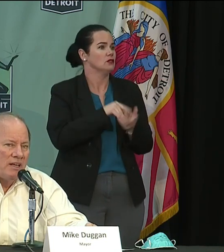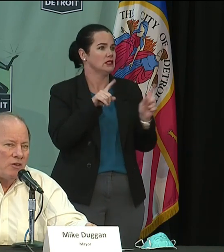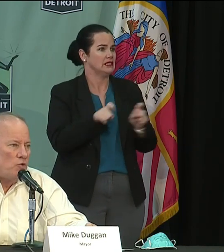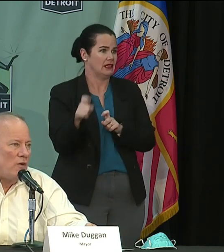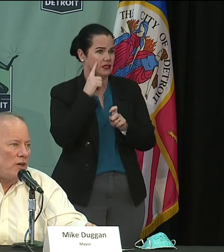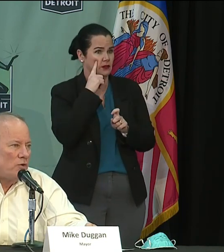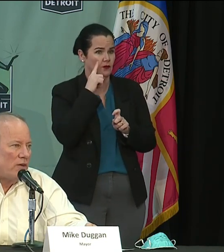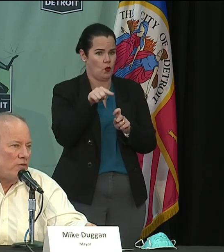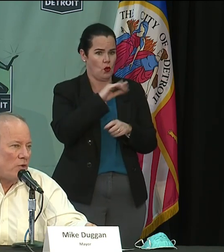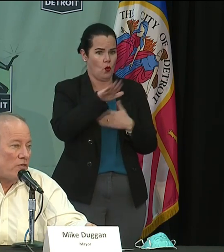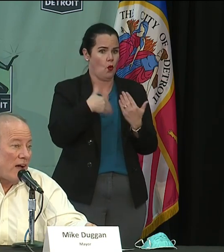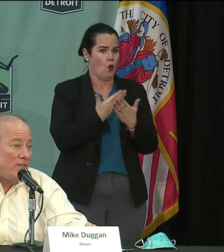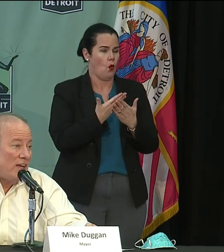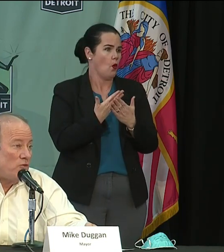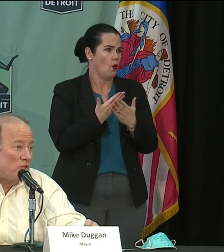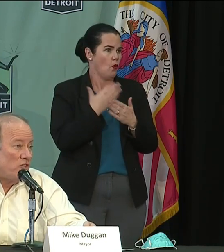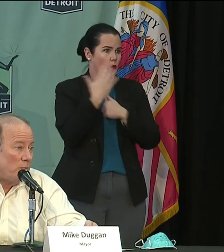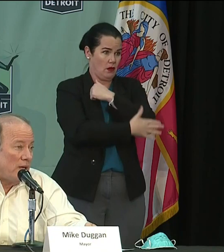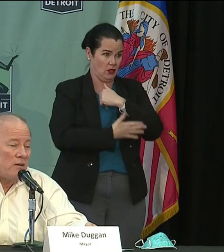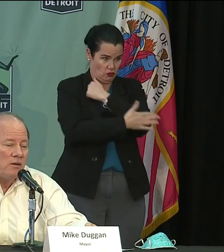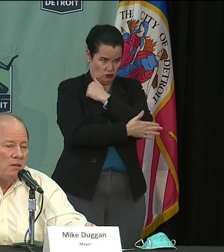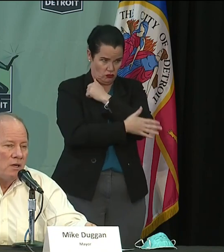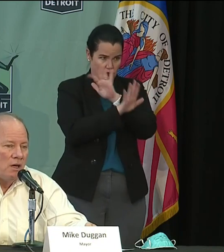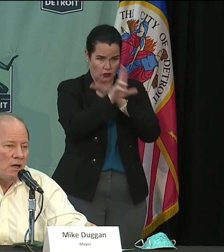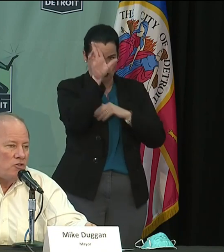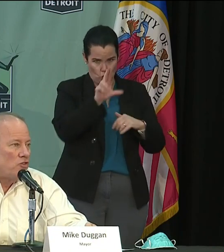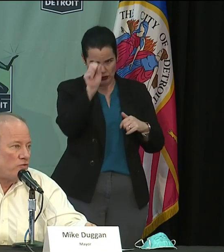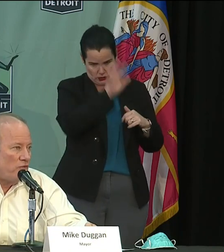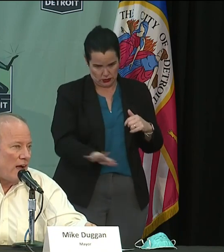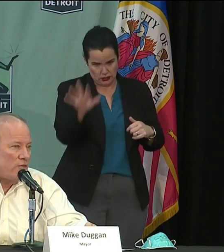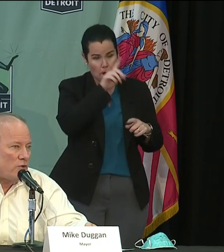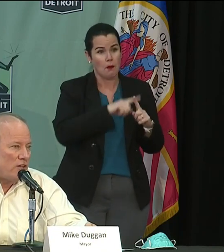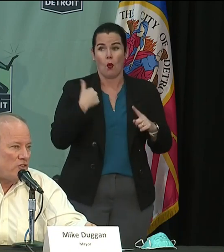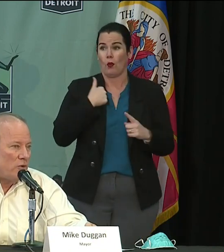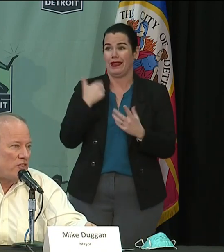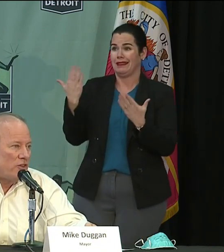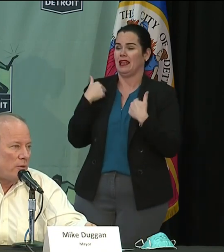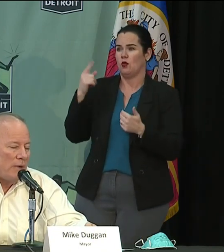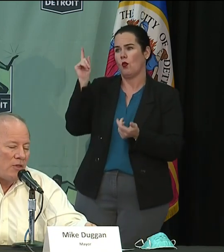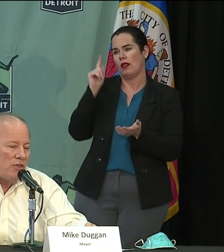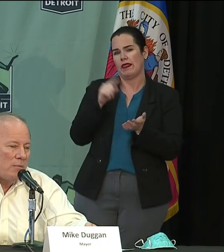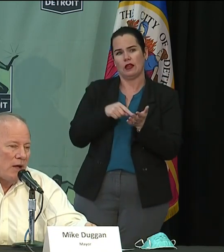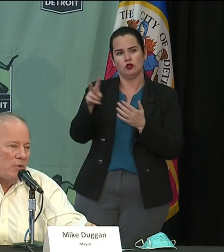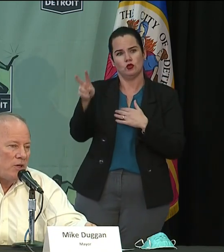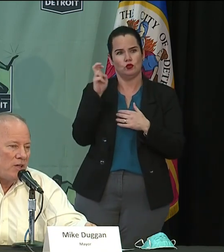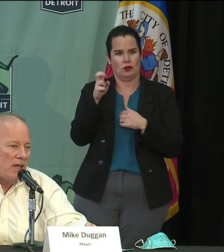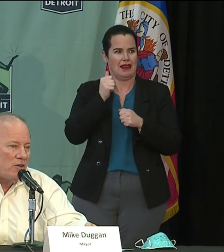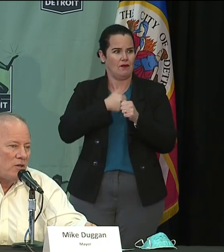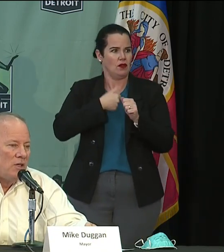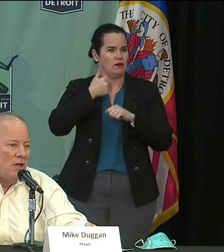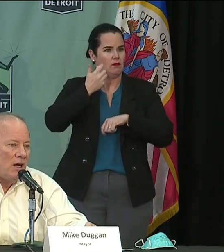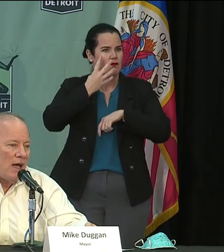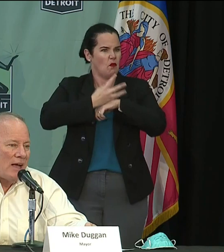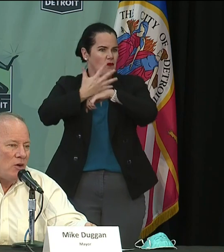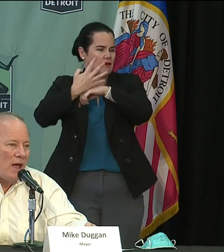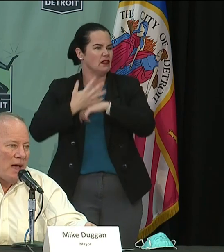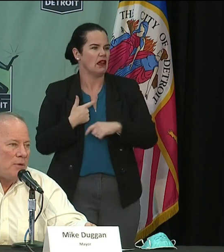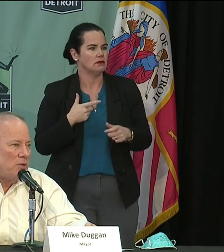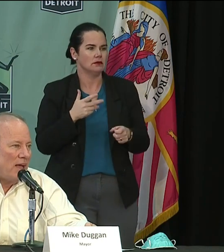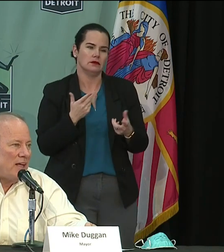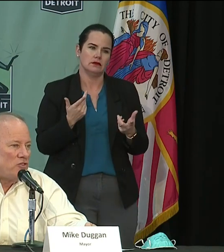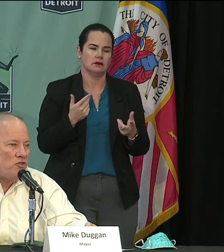been getting 1,200 every 4 or 5 days, which has been just fine for us. It's about the amount that we could handle. I